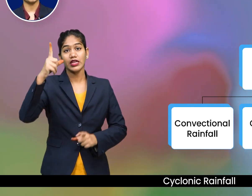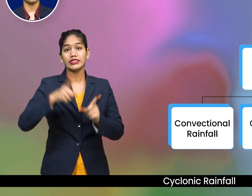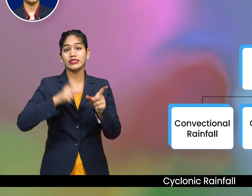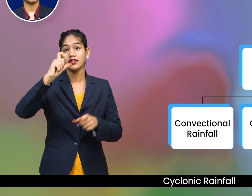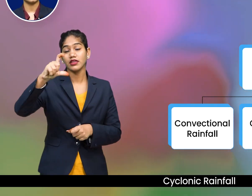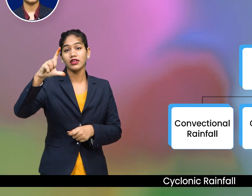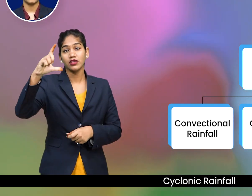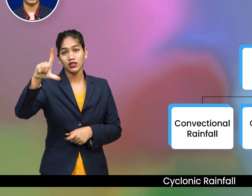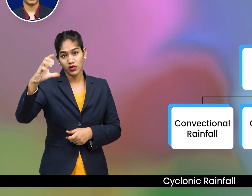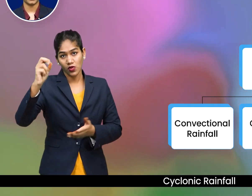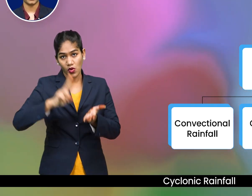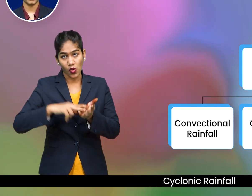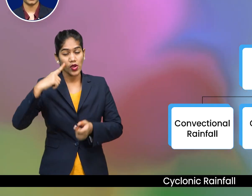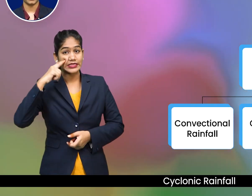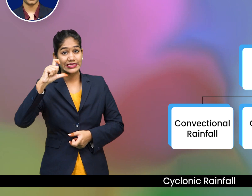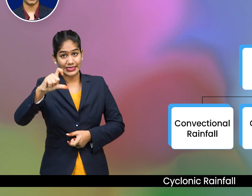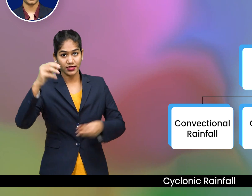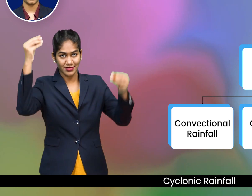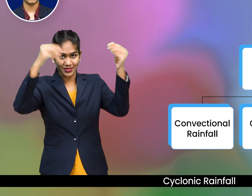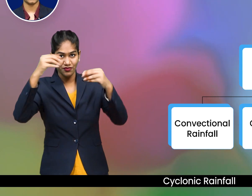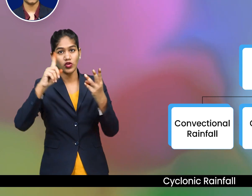cyclonic rainfall.